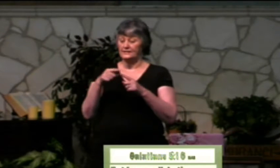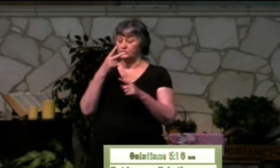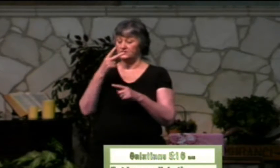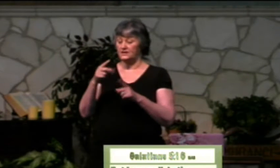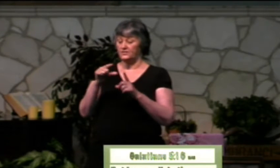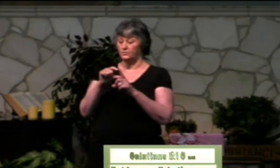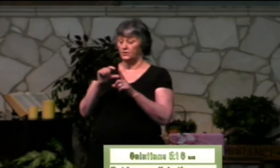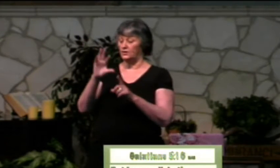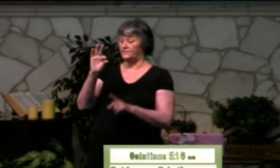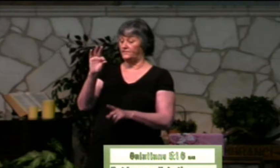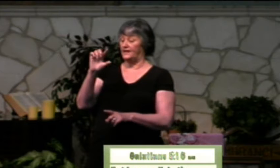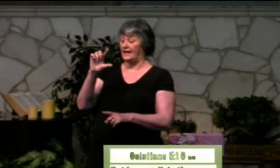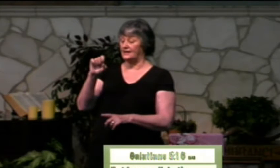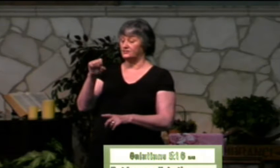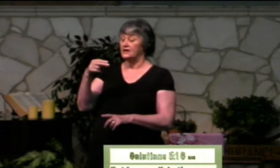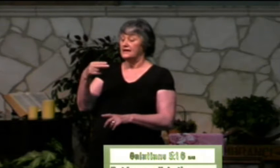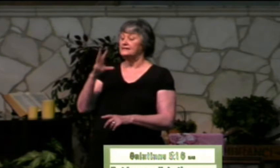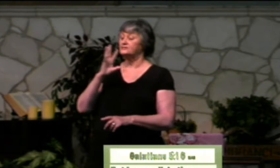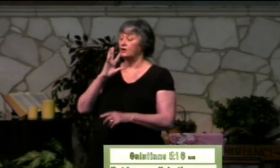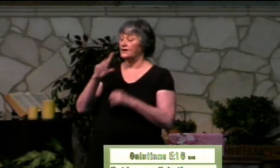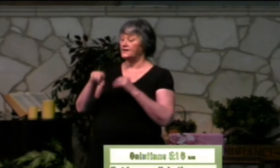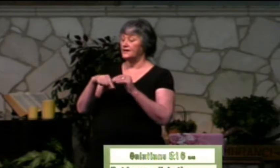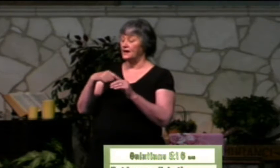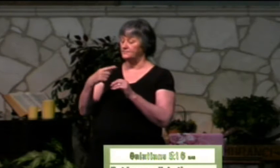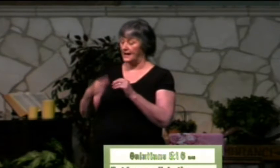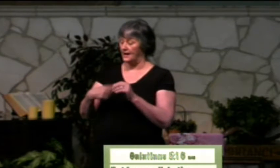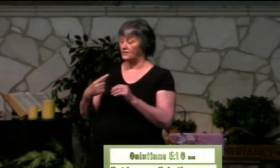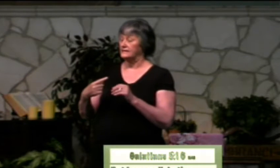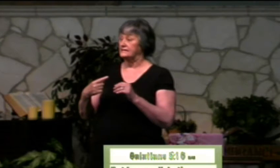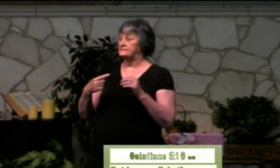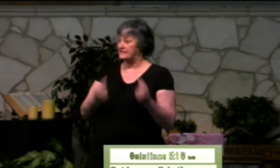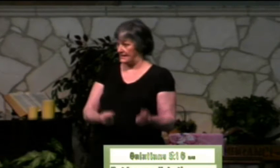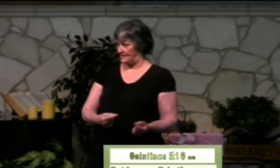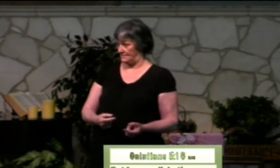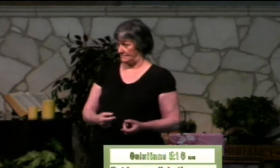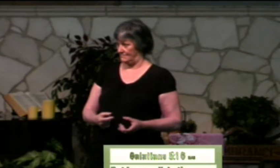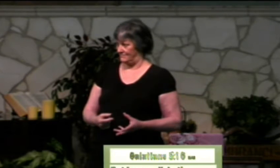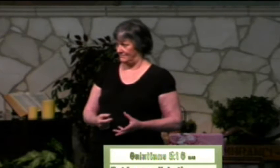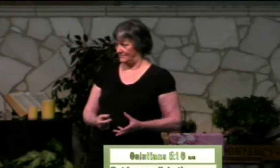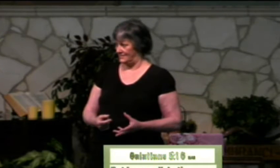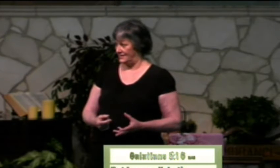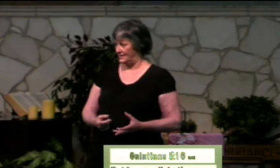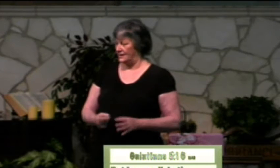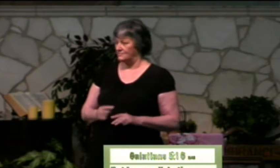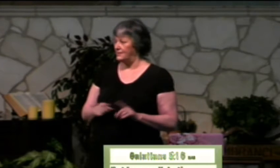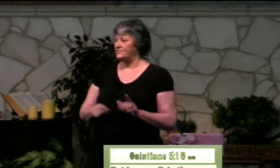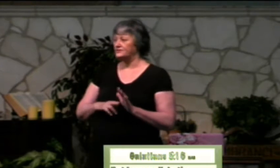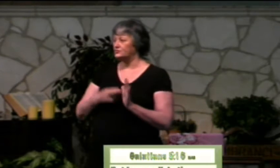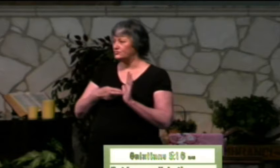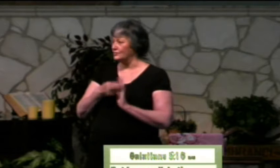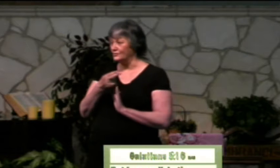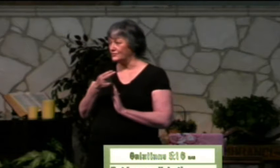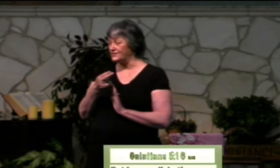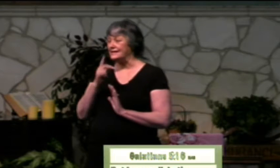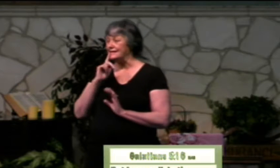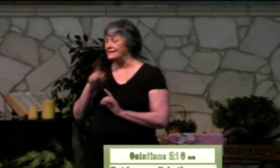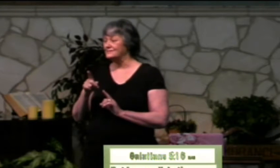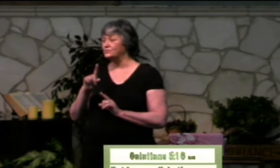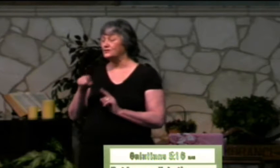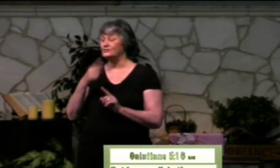see the word flesh, it's talking about sin. But the truth is, when you see